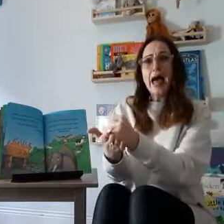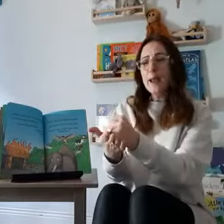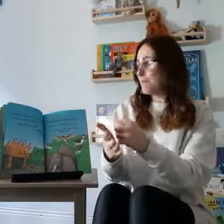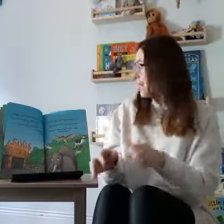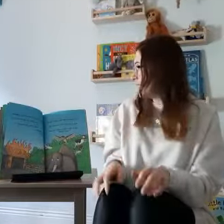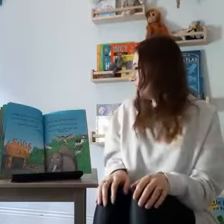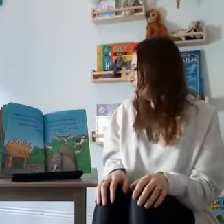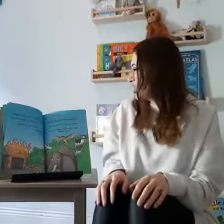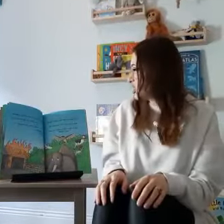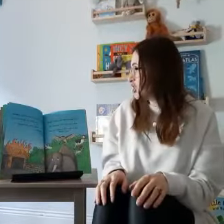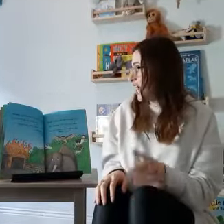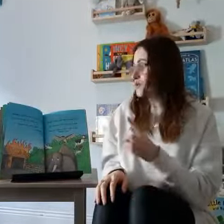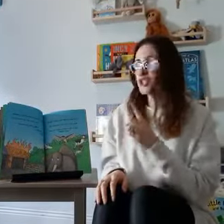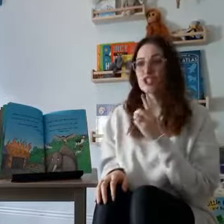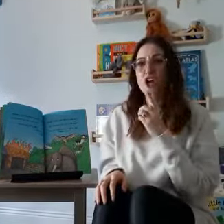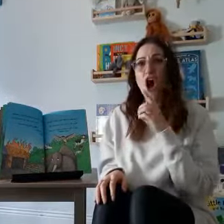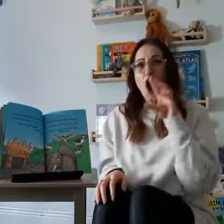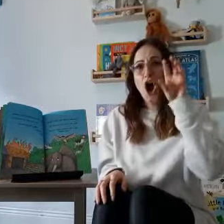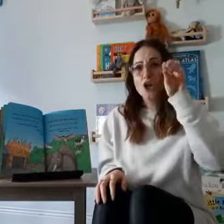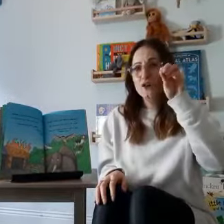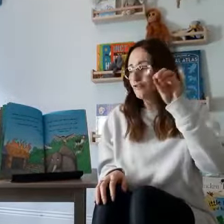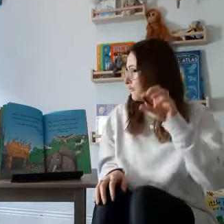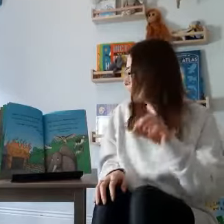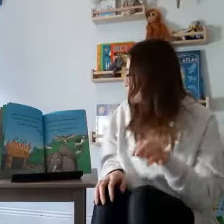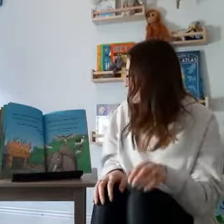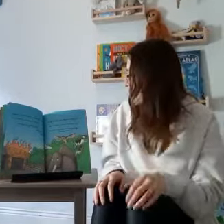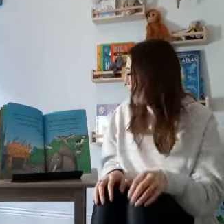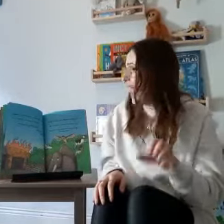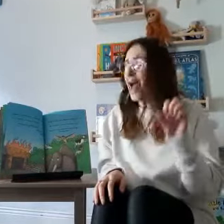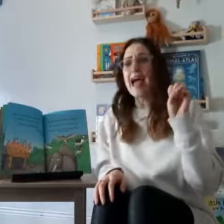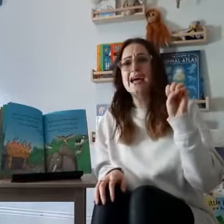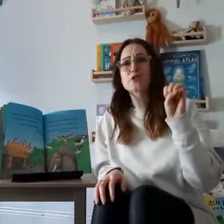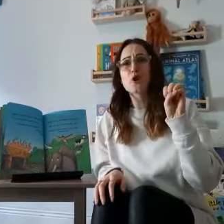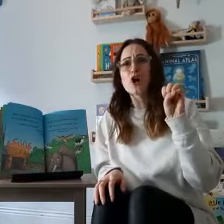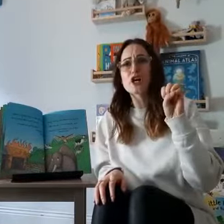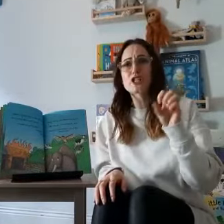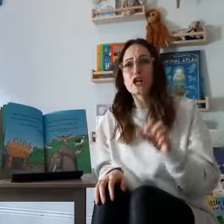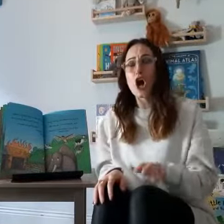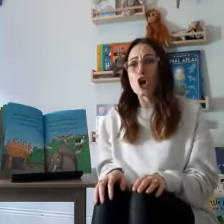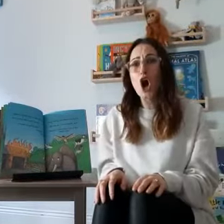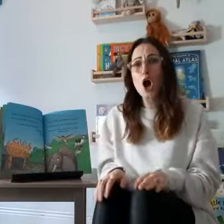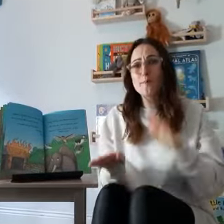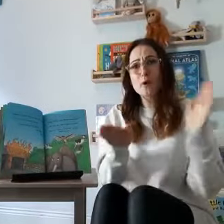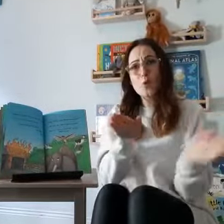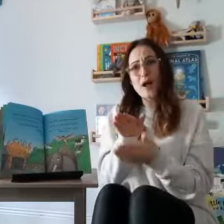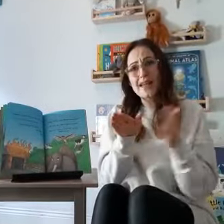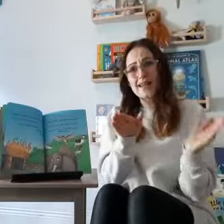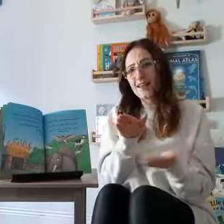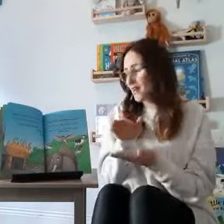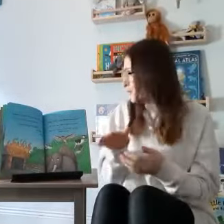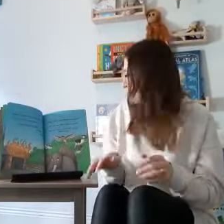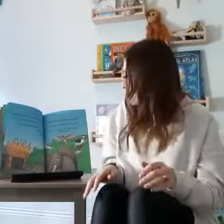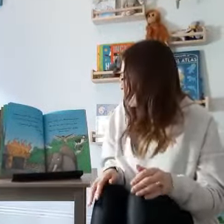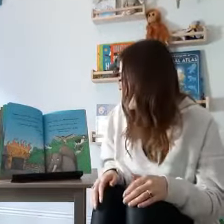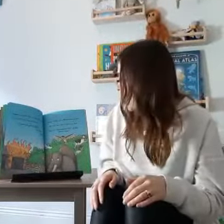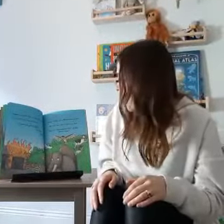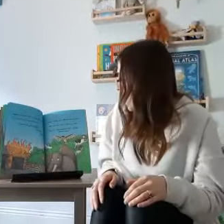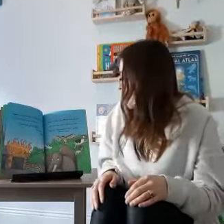Help, shouted Olive. Edward, come quick.